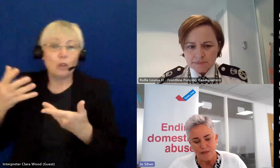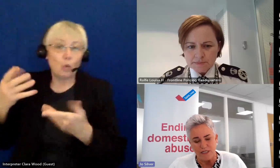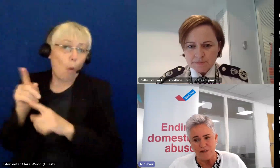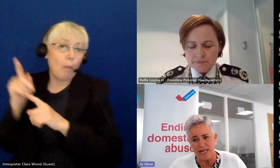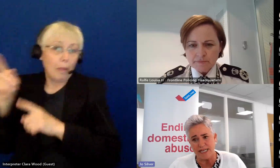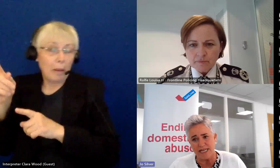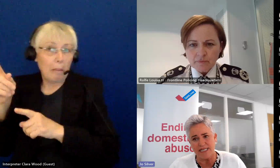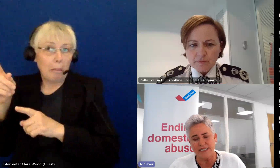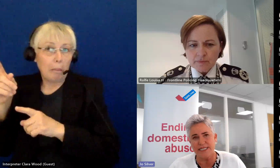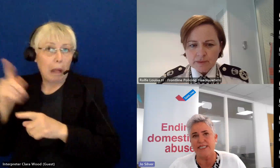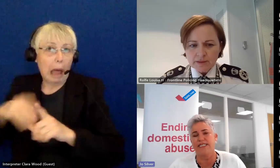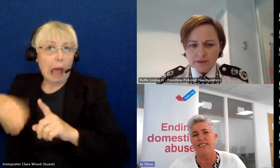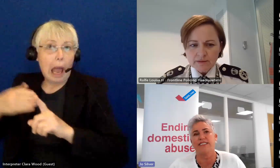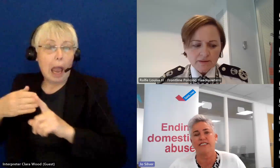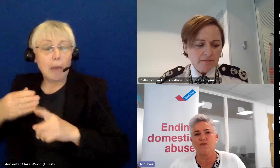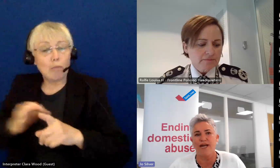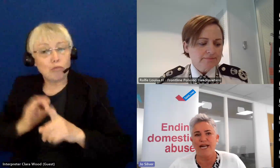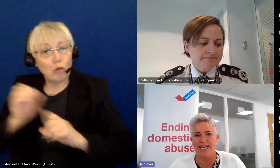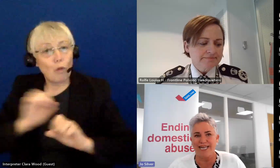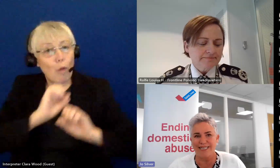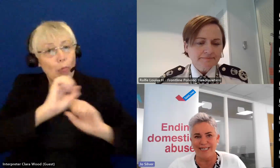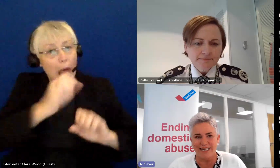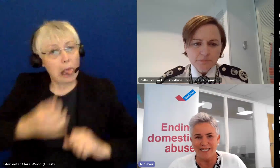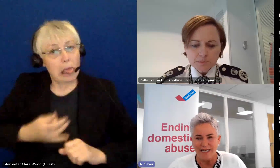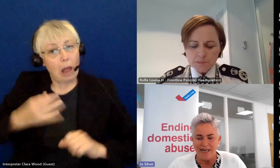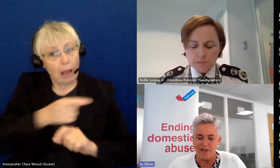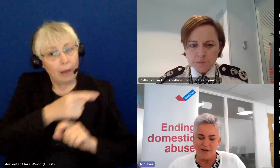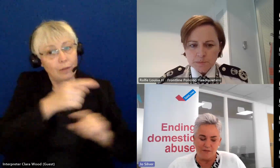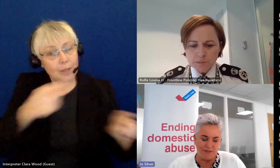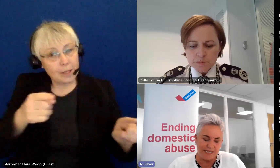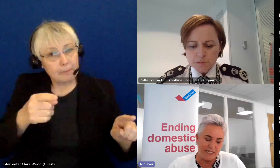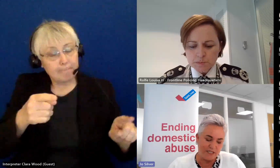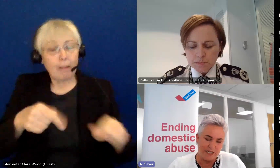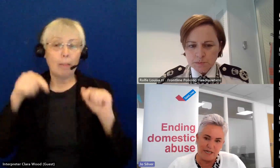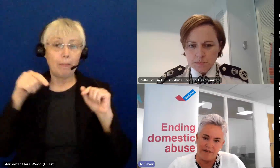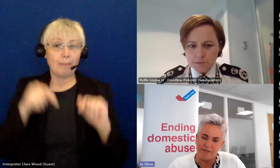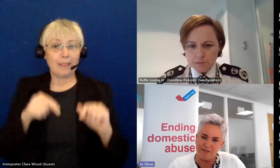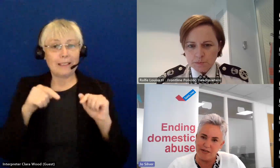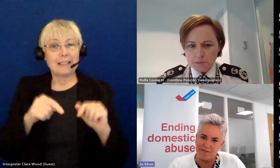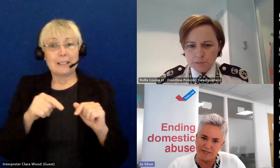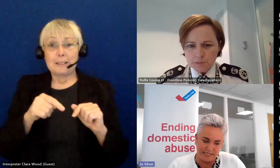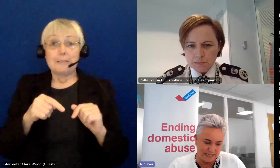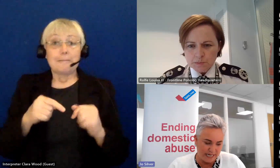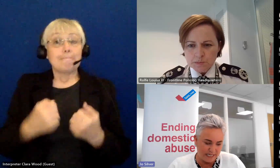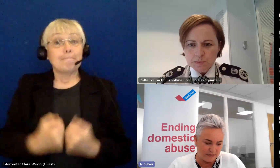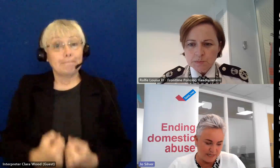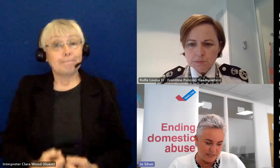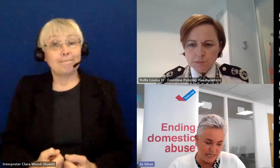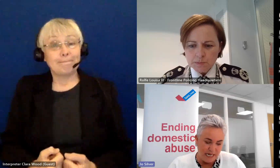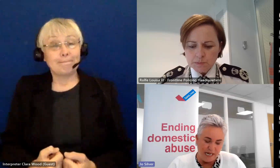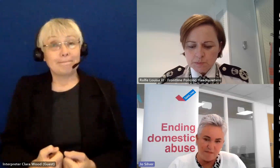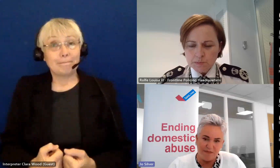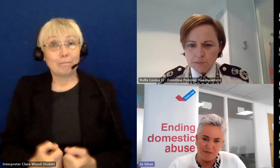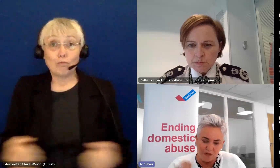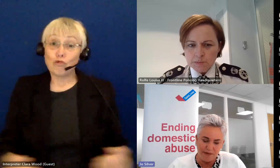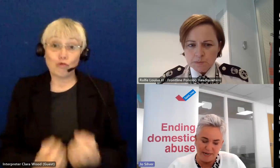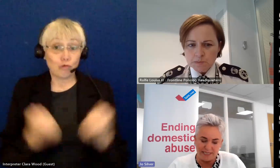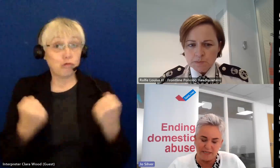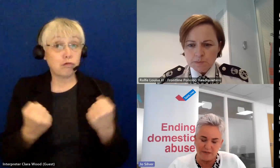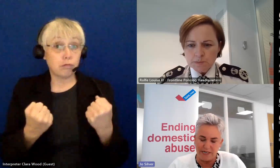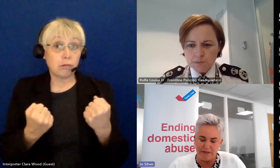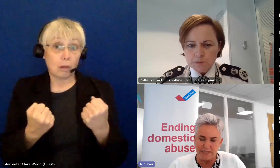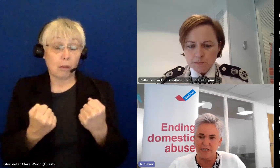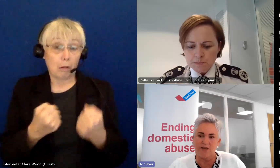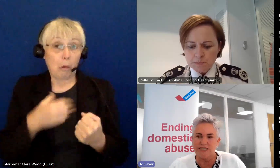abuse. So that kind of sits us squarely in the conversation of risk assessment. And before